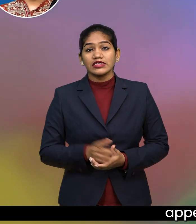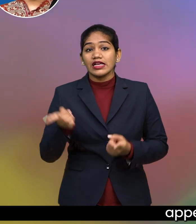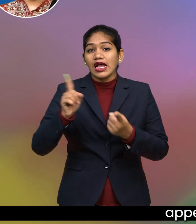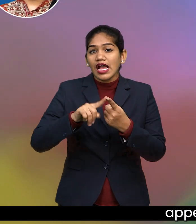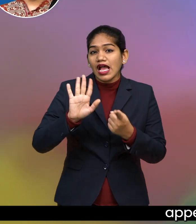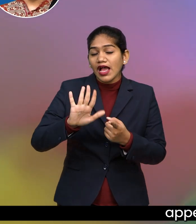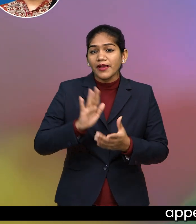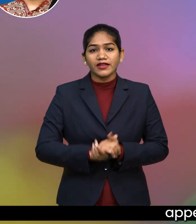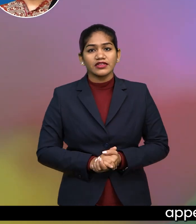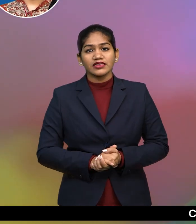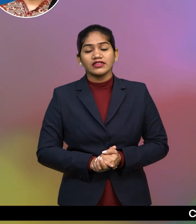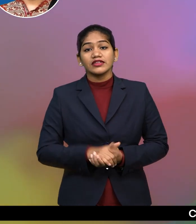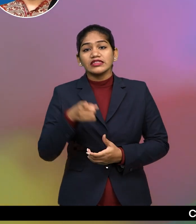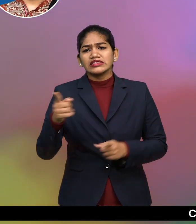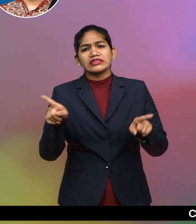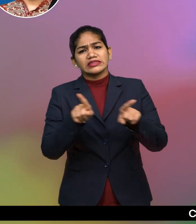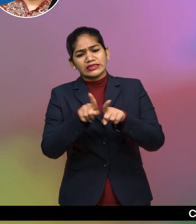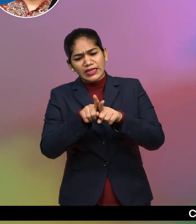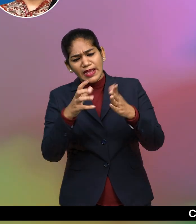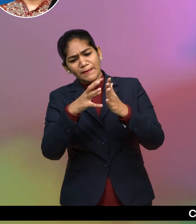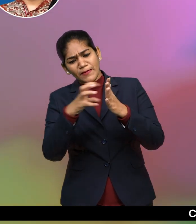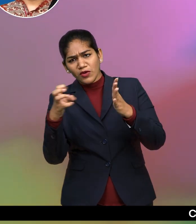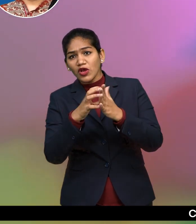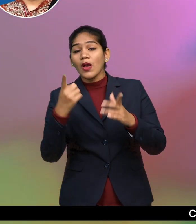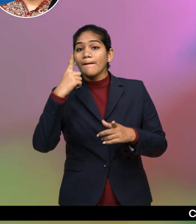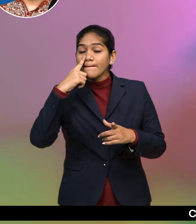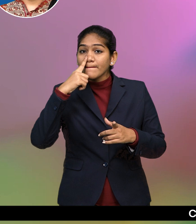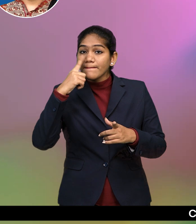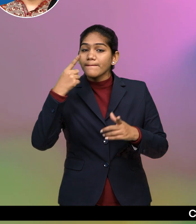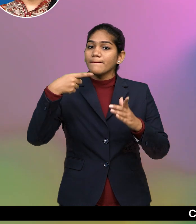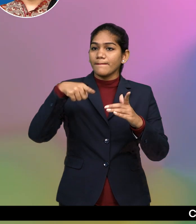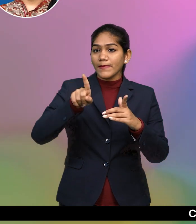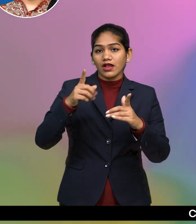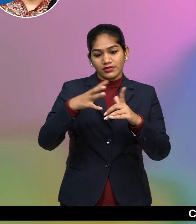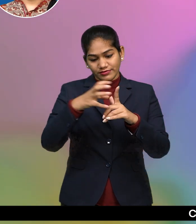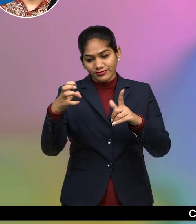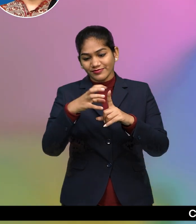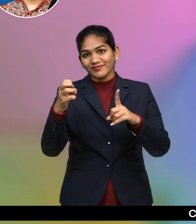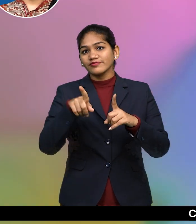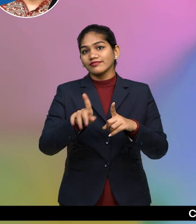appearing as an identical copy of the parent.